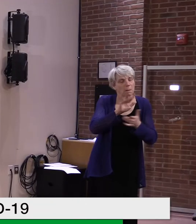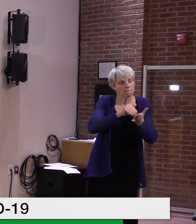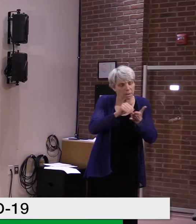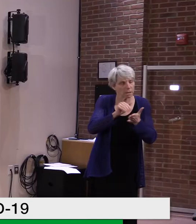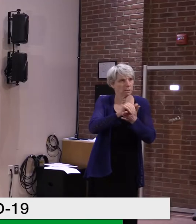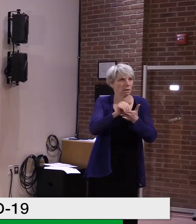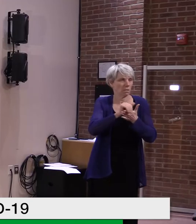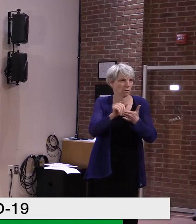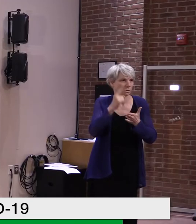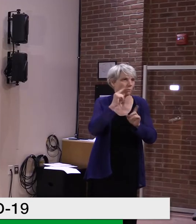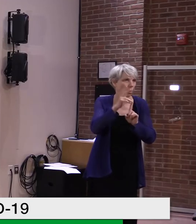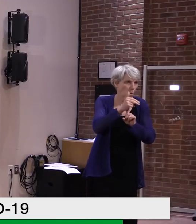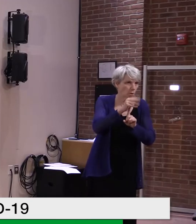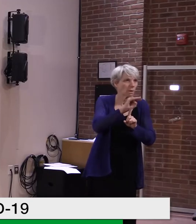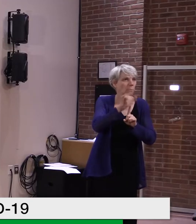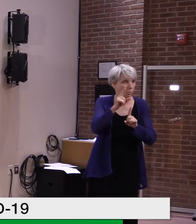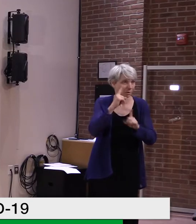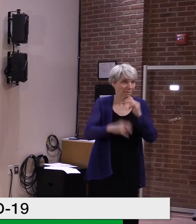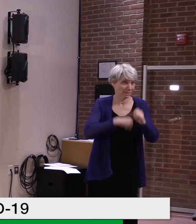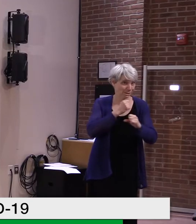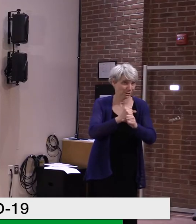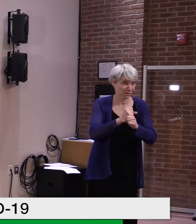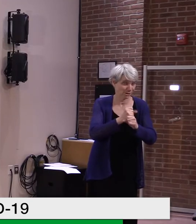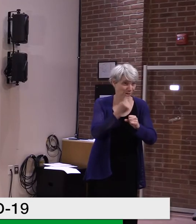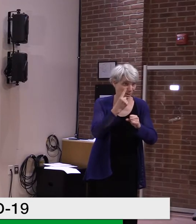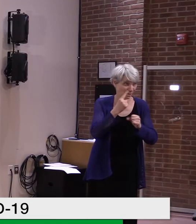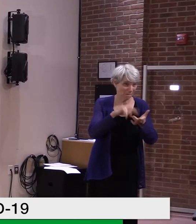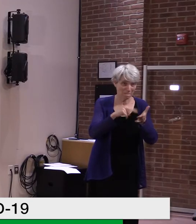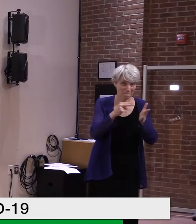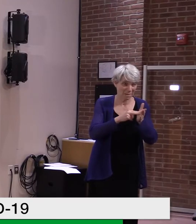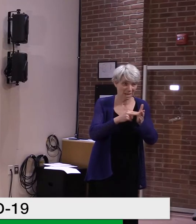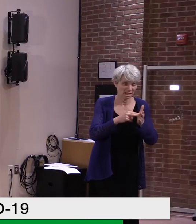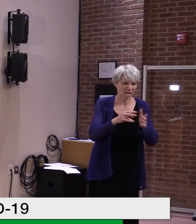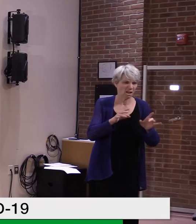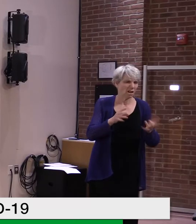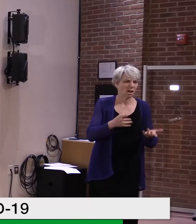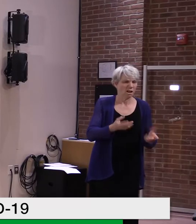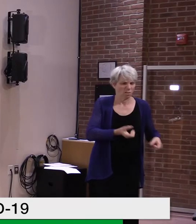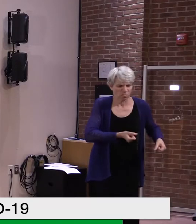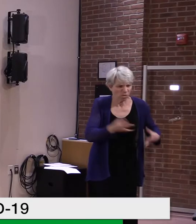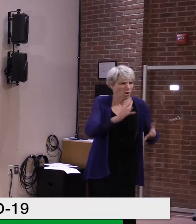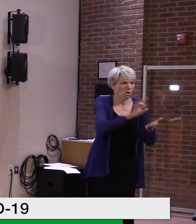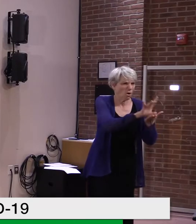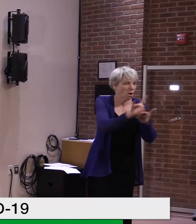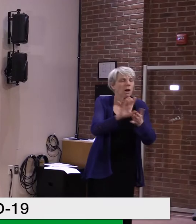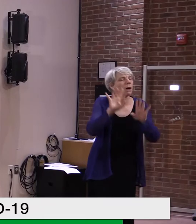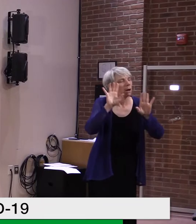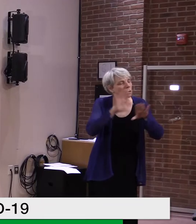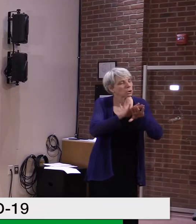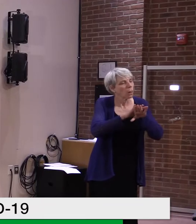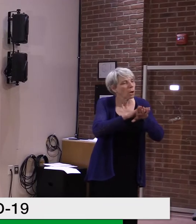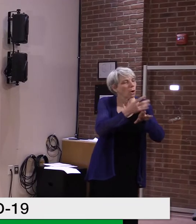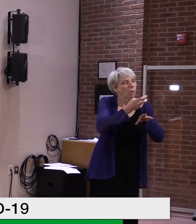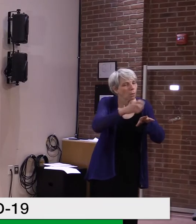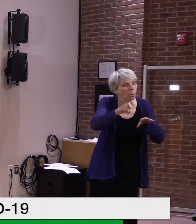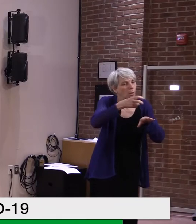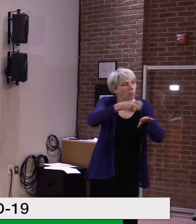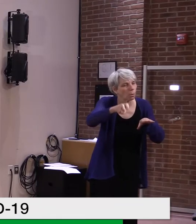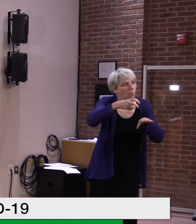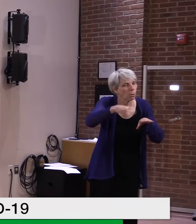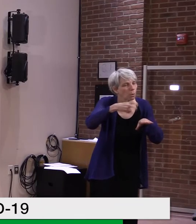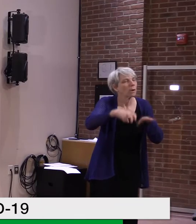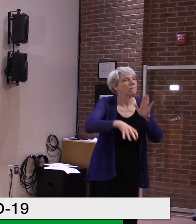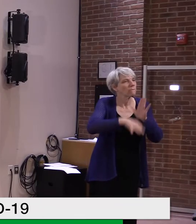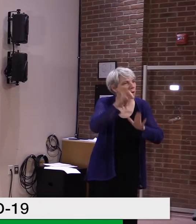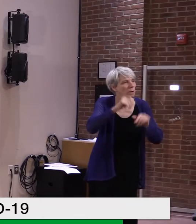don't, that we ease into the permanent solutions in terms of housing,